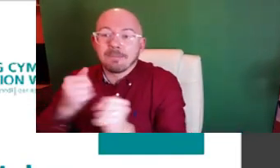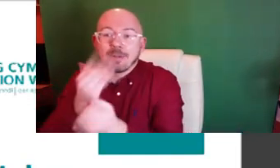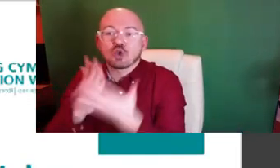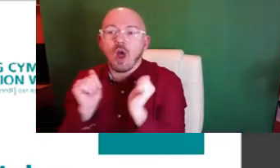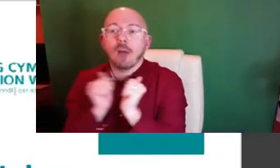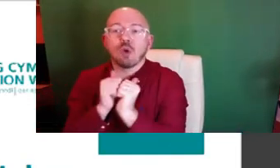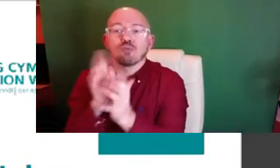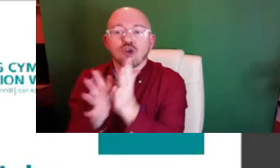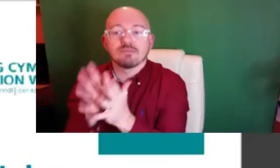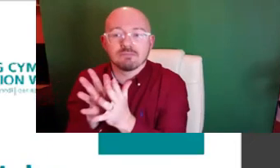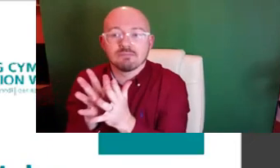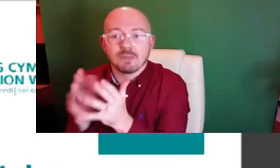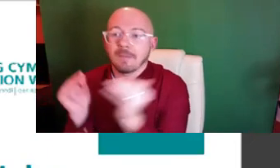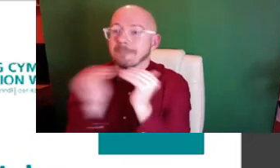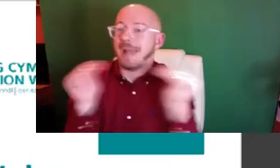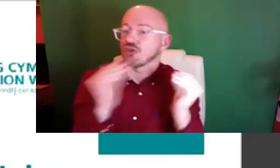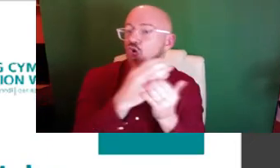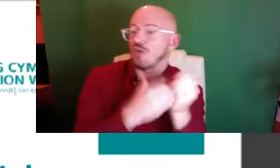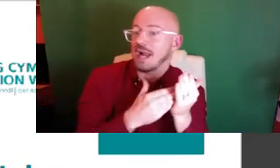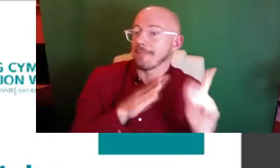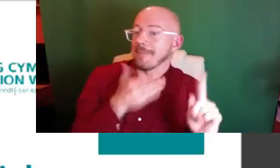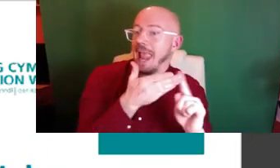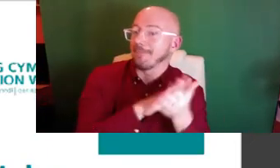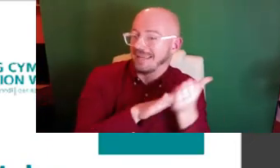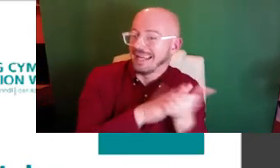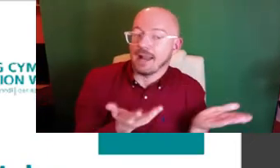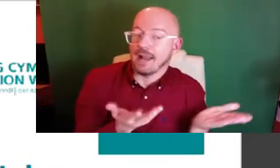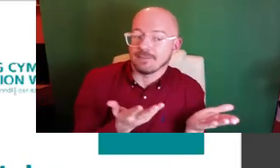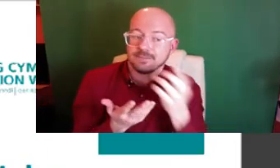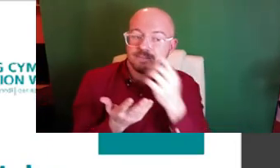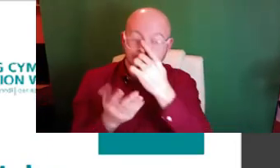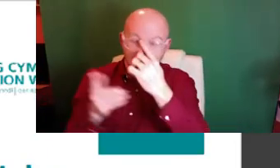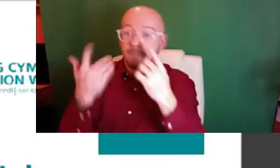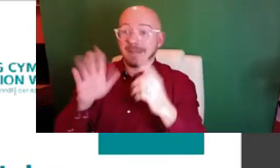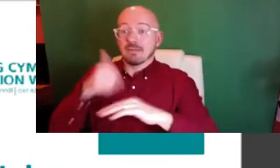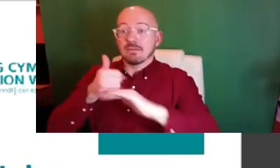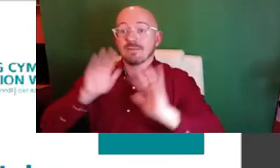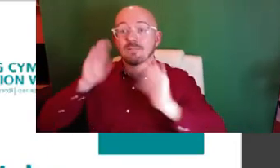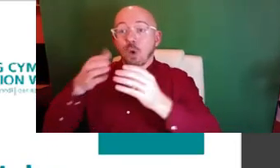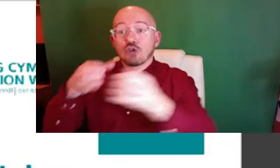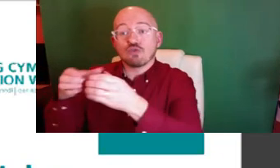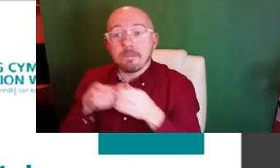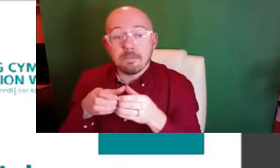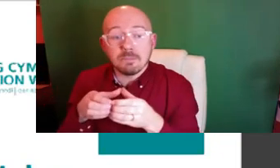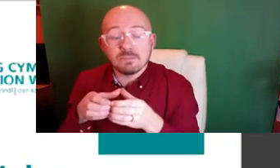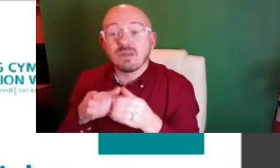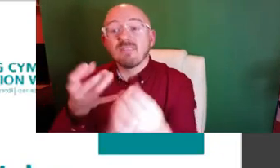groups to discuss how different jargons can be translated into BSL and make them available